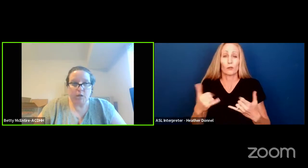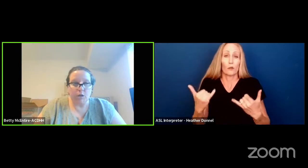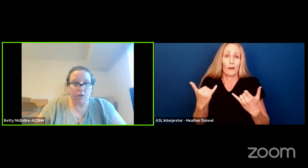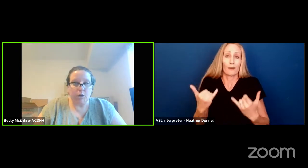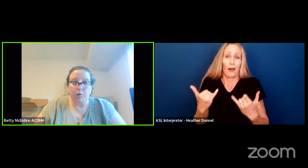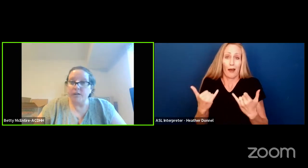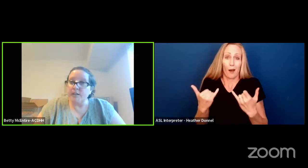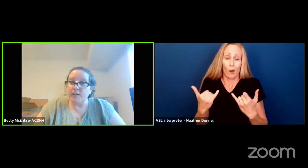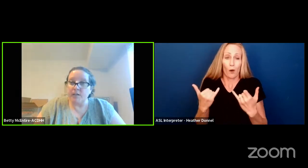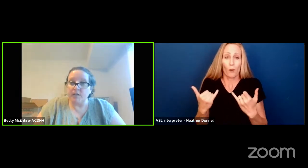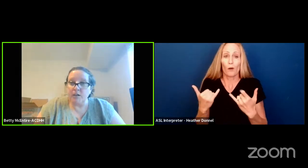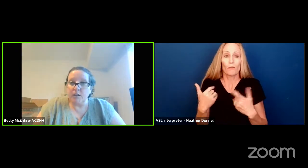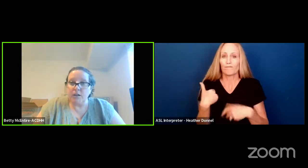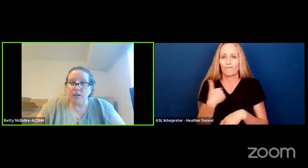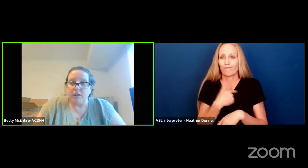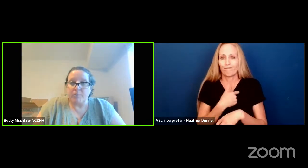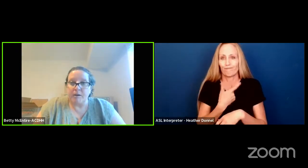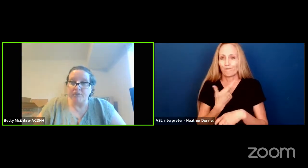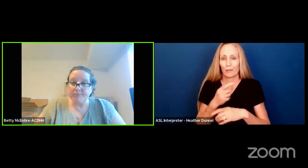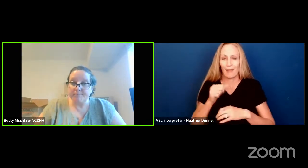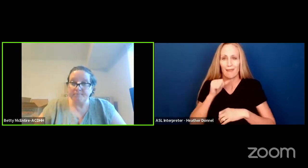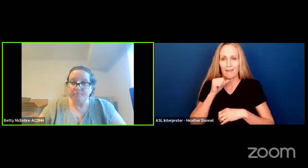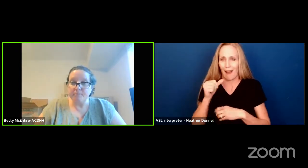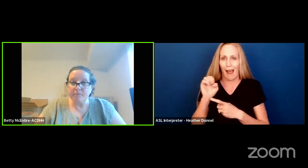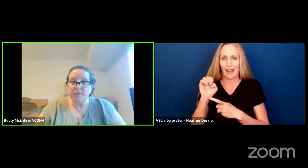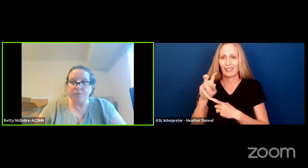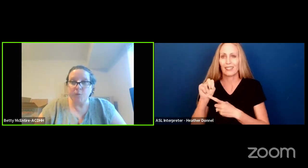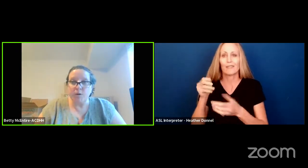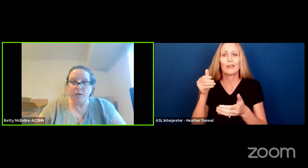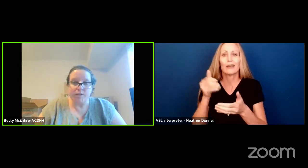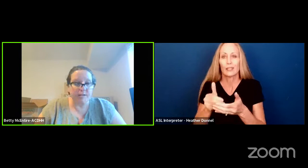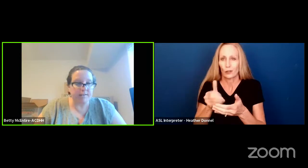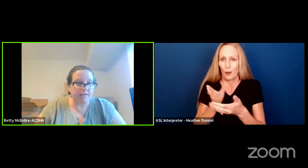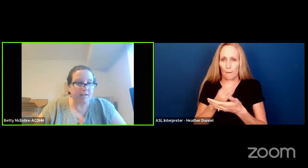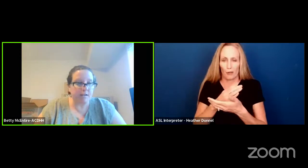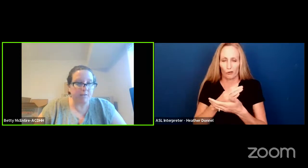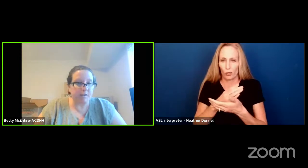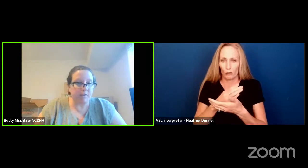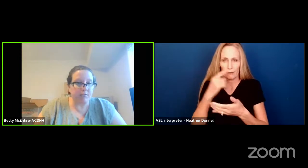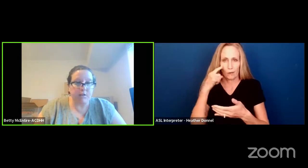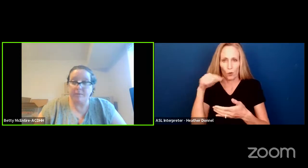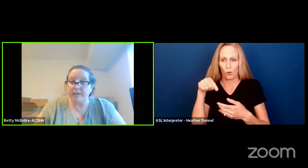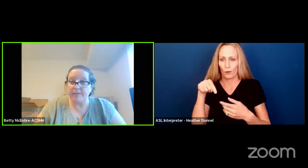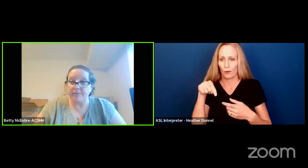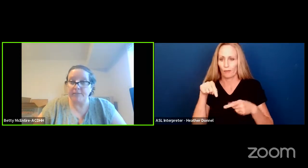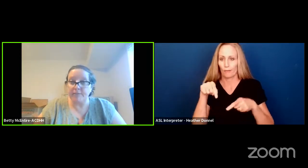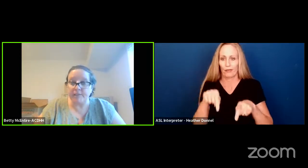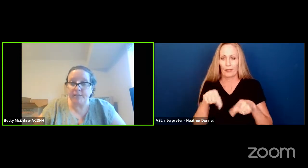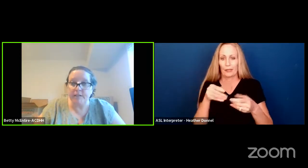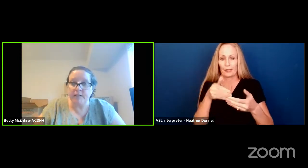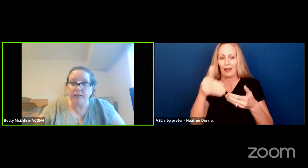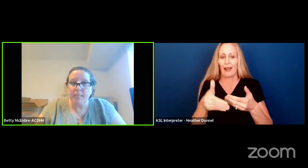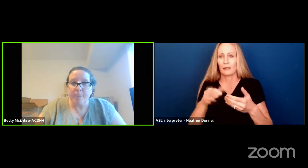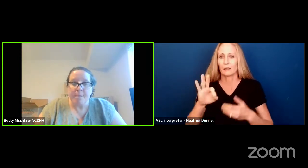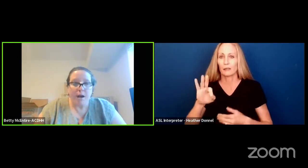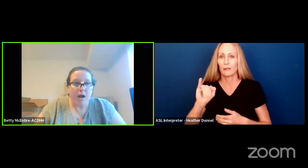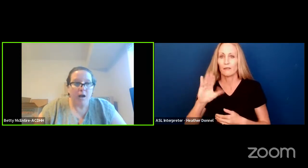we are nowhere near a budget for this upcoming fiscal